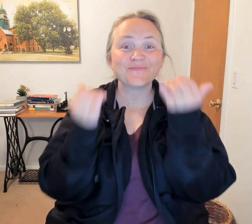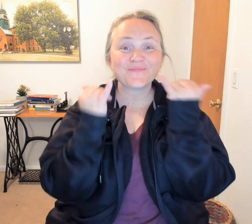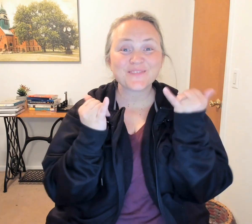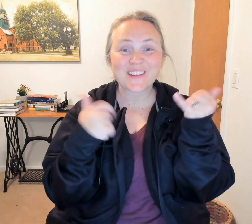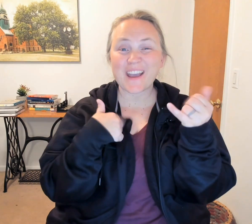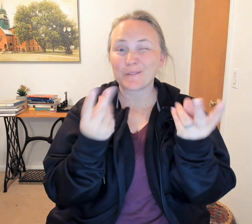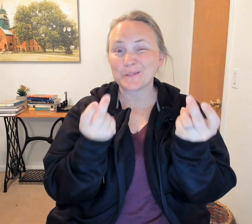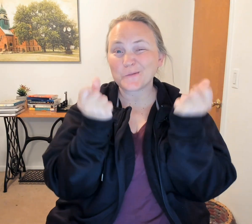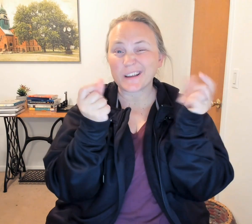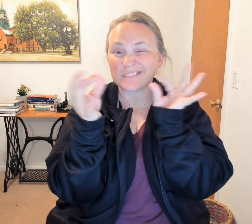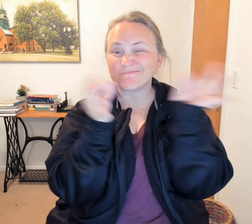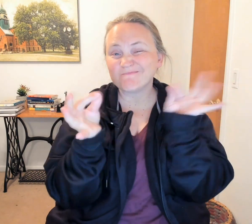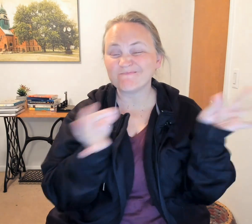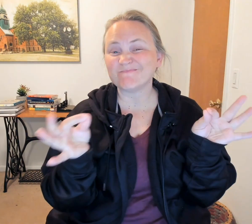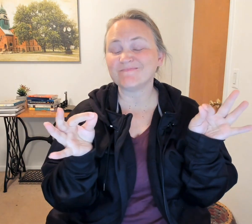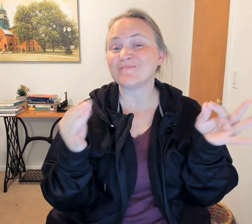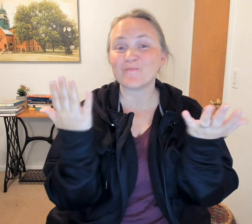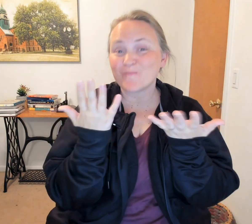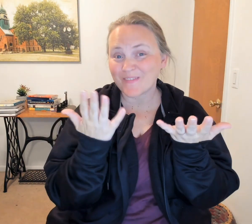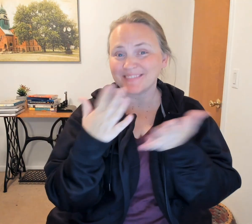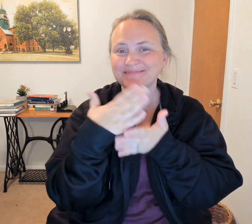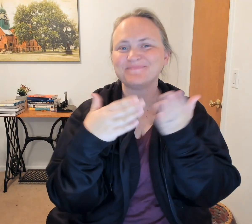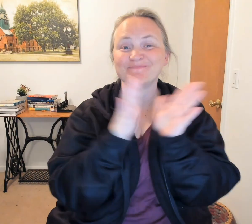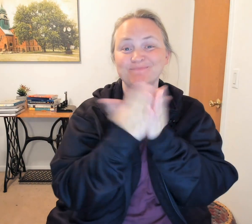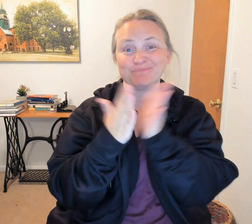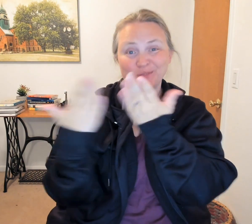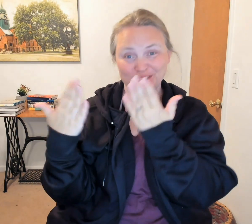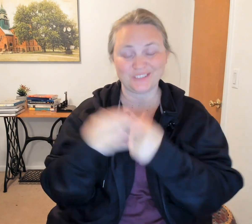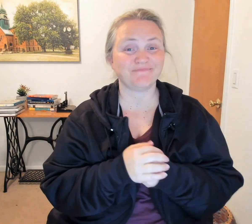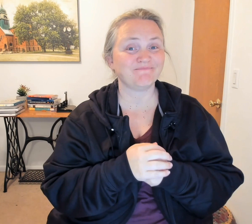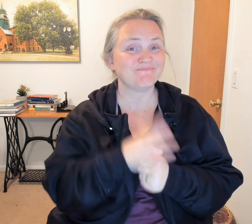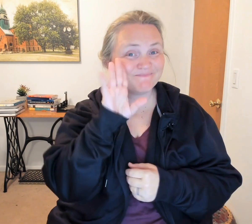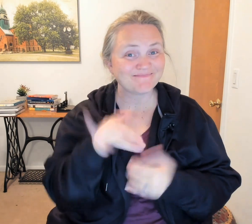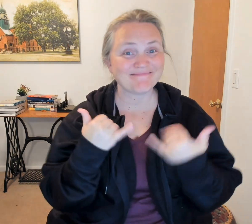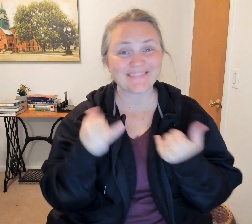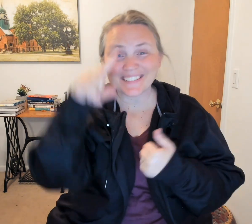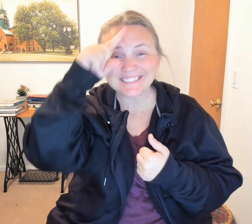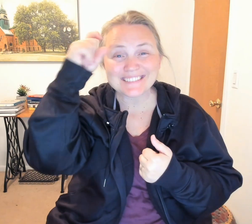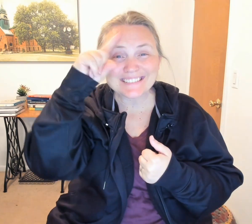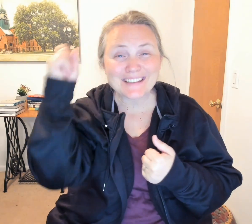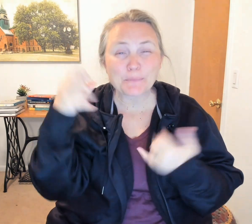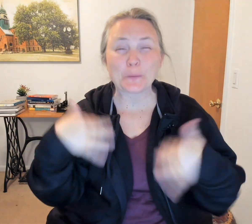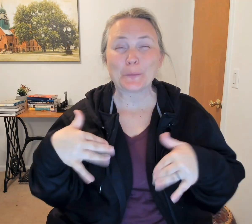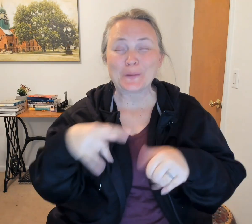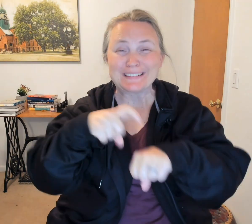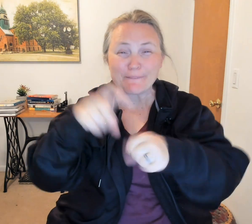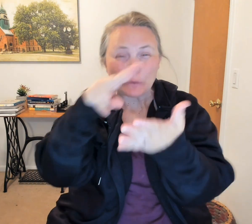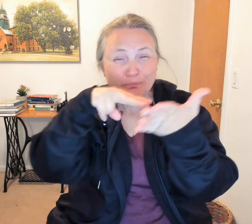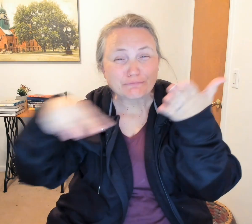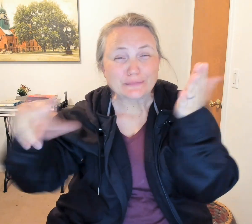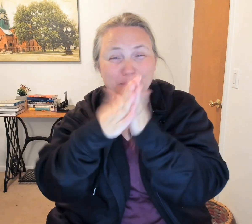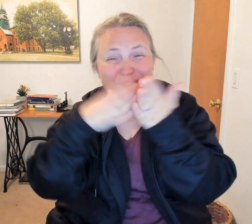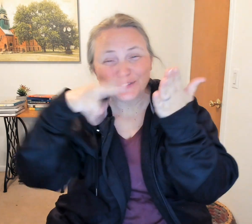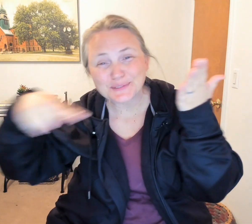Okay, I'm coming to you really quick today because I just want to share a few books. It is time for summer, and for some of you, that means summer reading